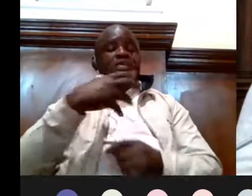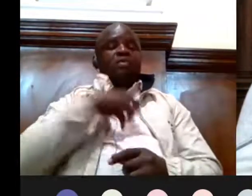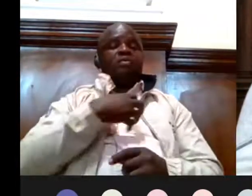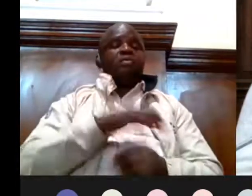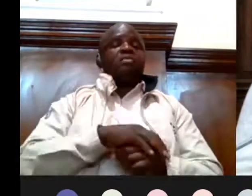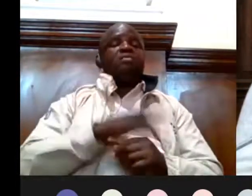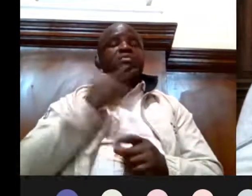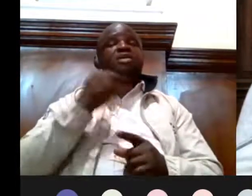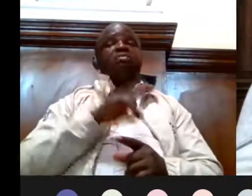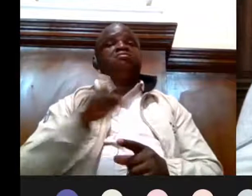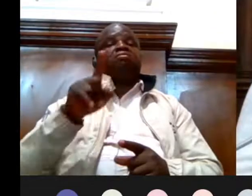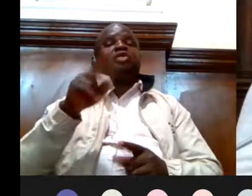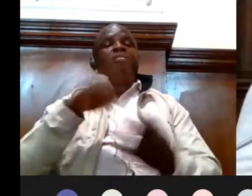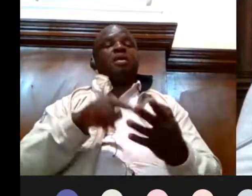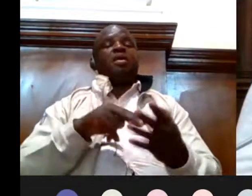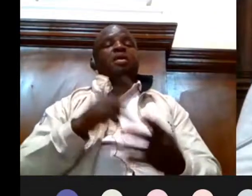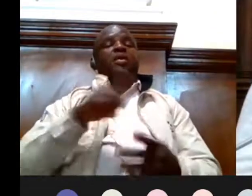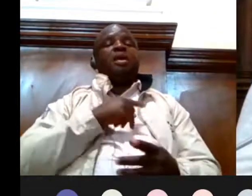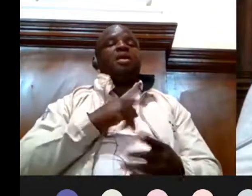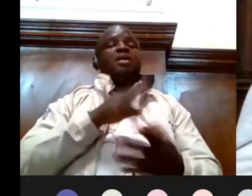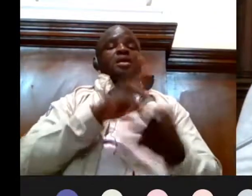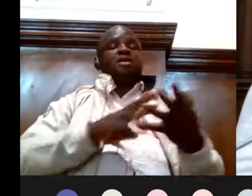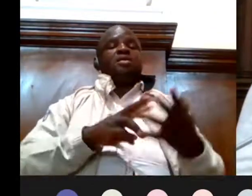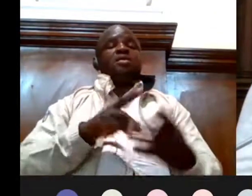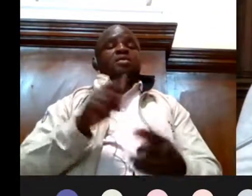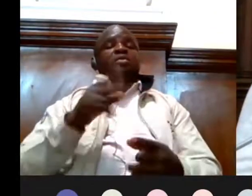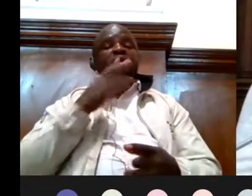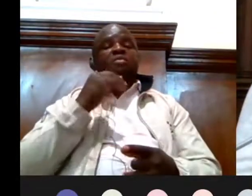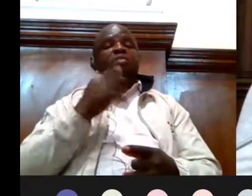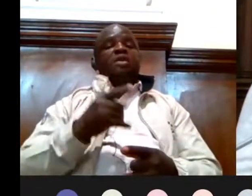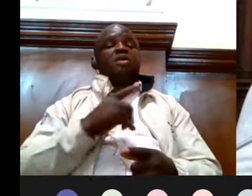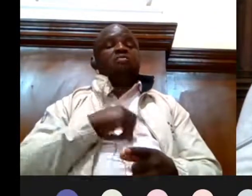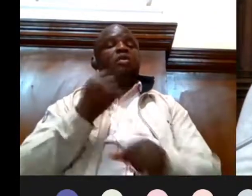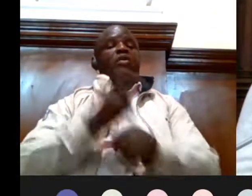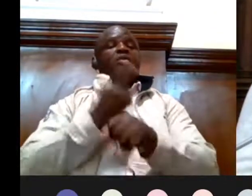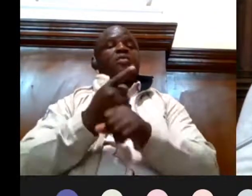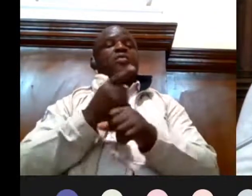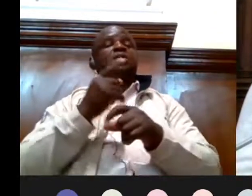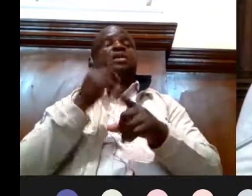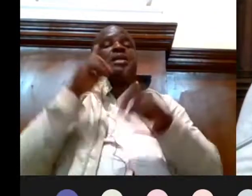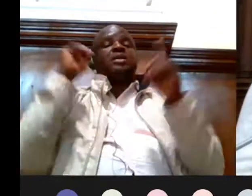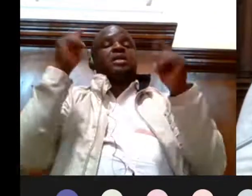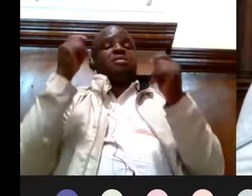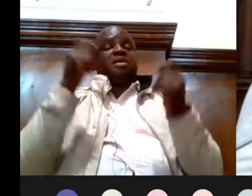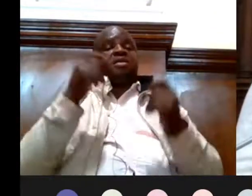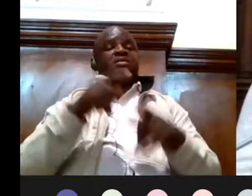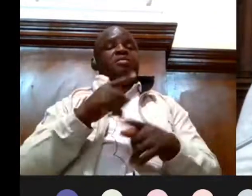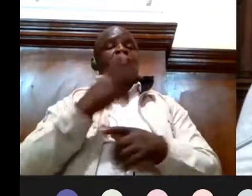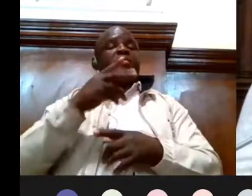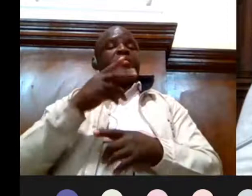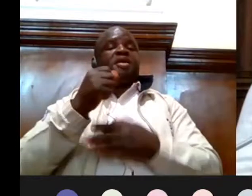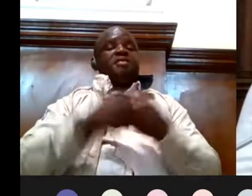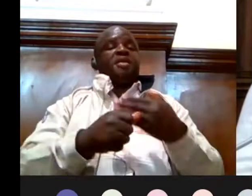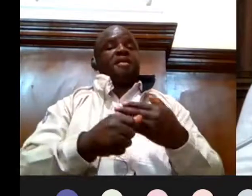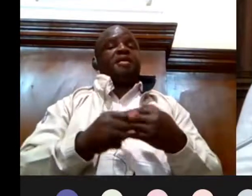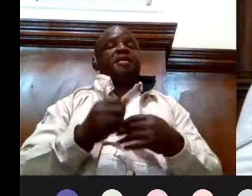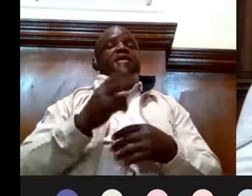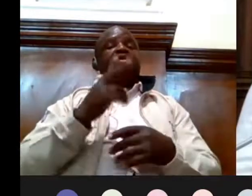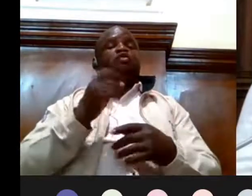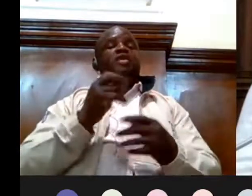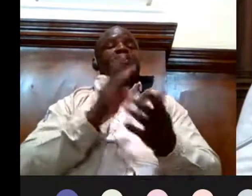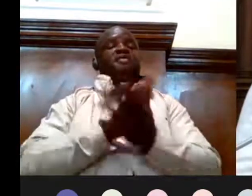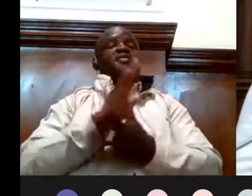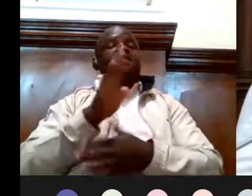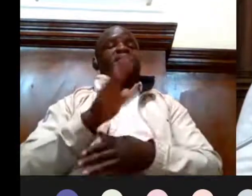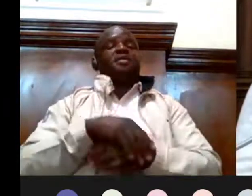at the Women's Day celebration in 2015. And then, how should the women of the Free State then trust anything your